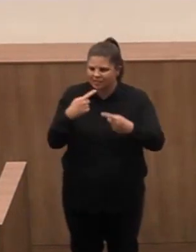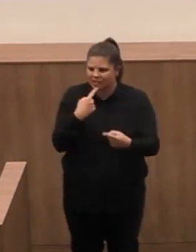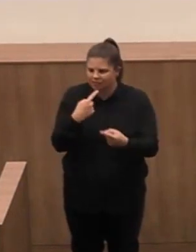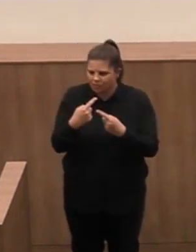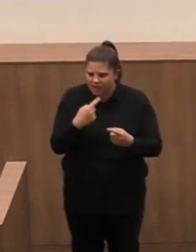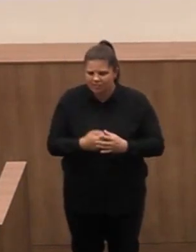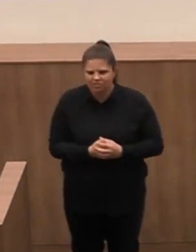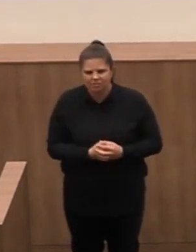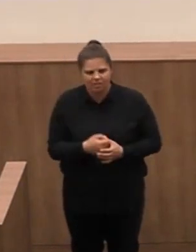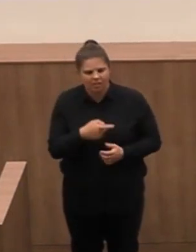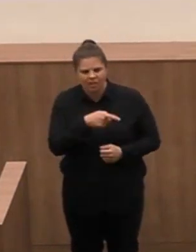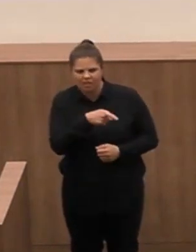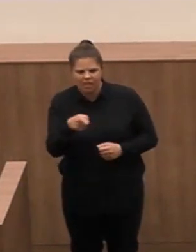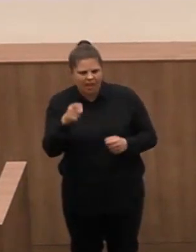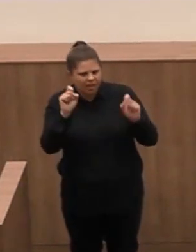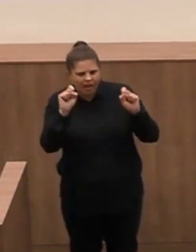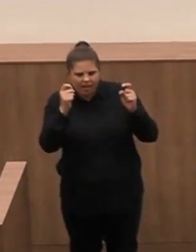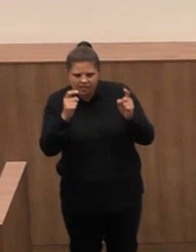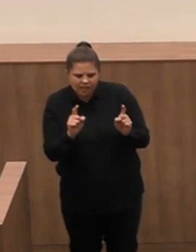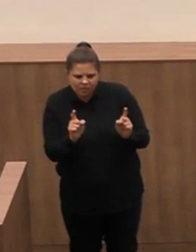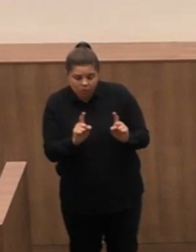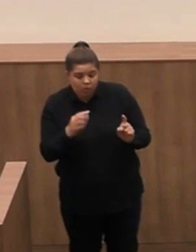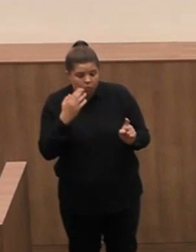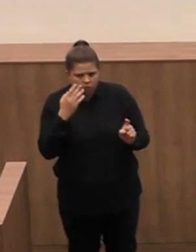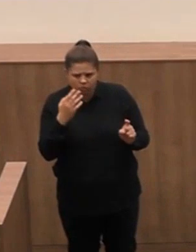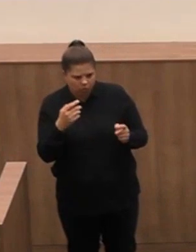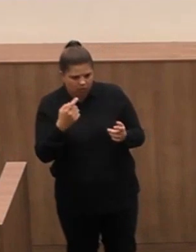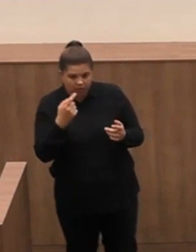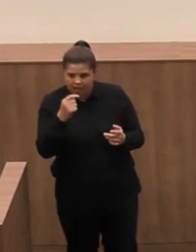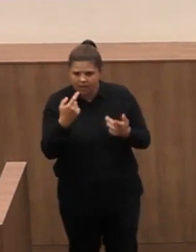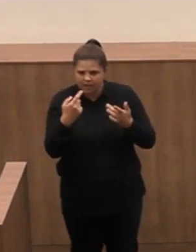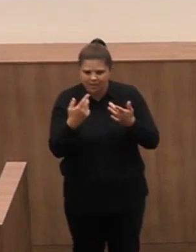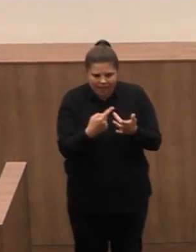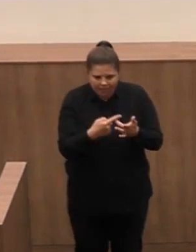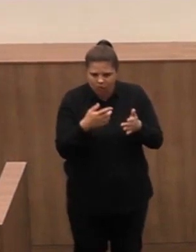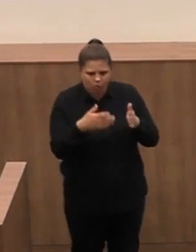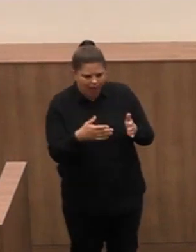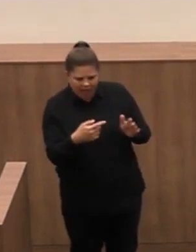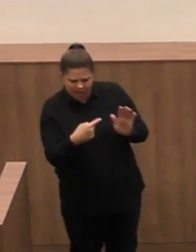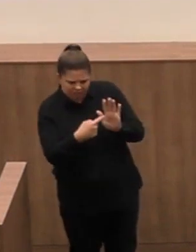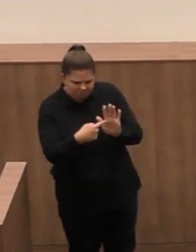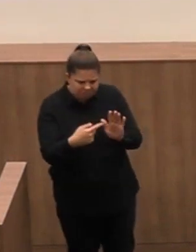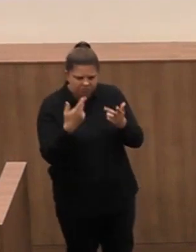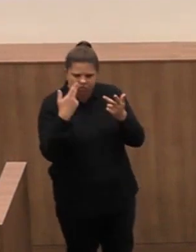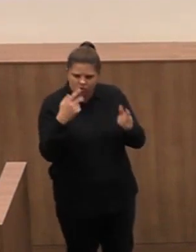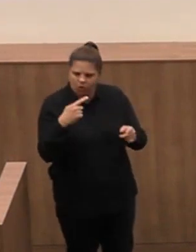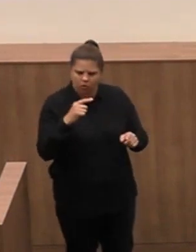and finding ways to present information to them, informing them as best as we can so that